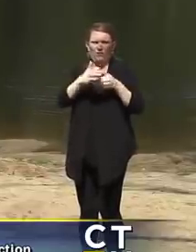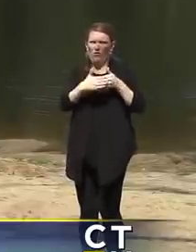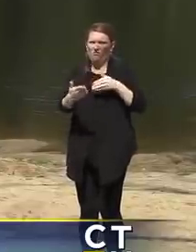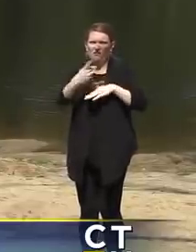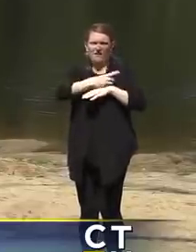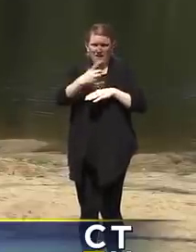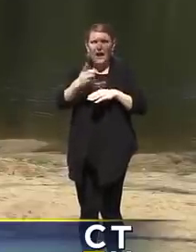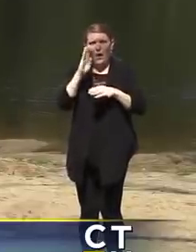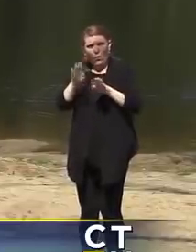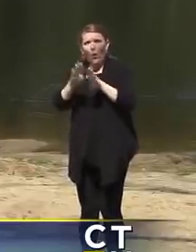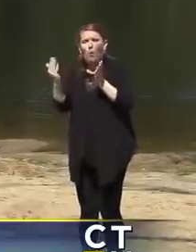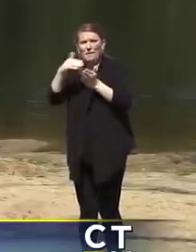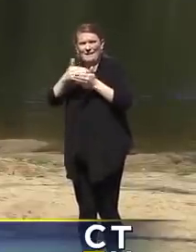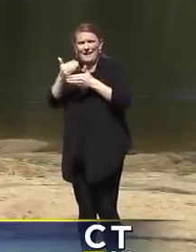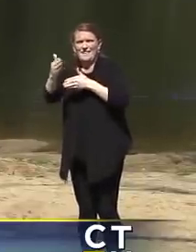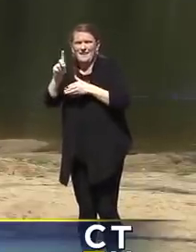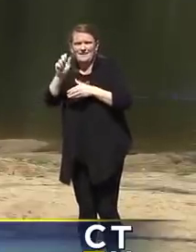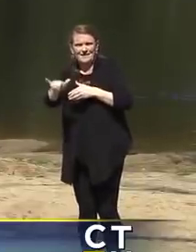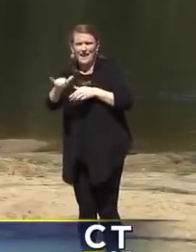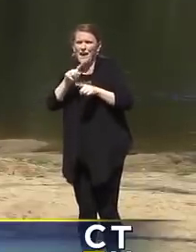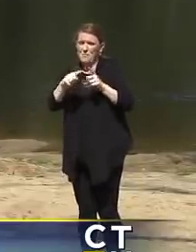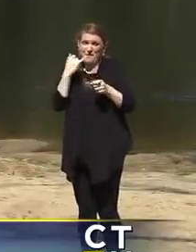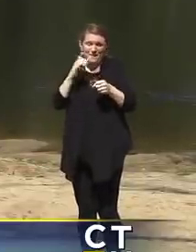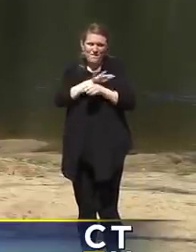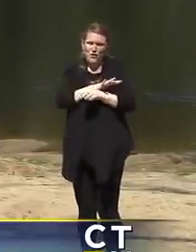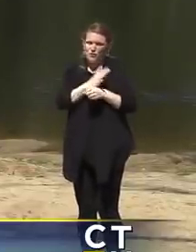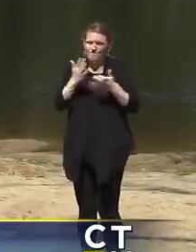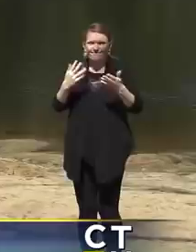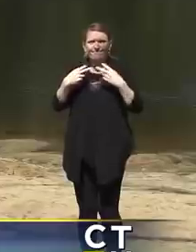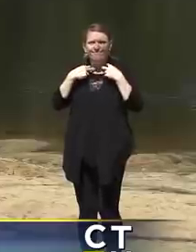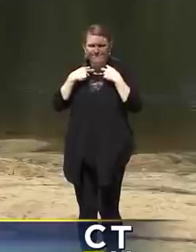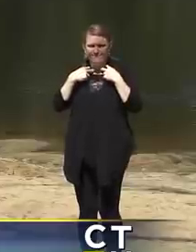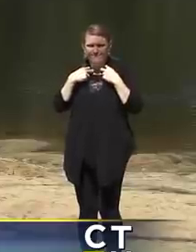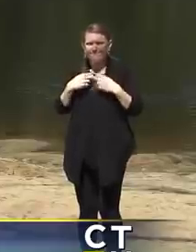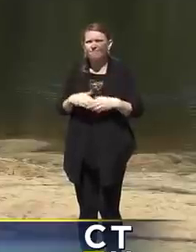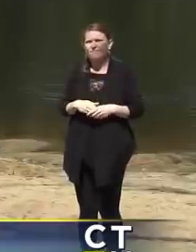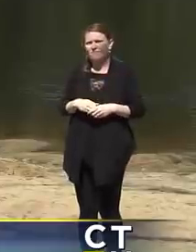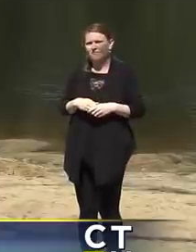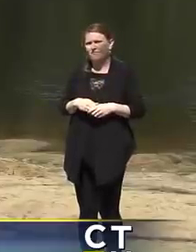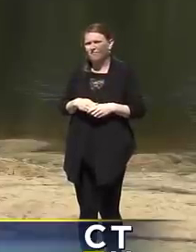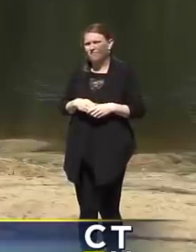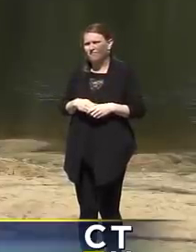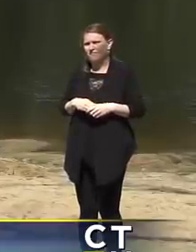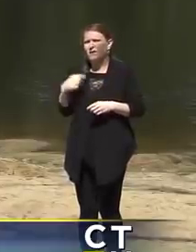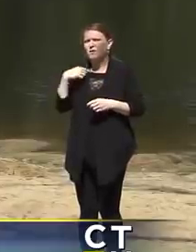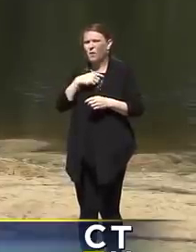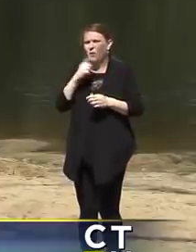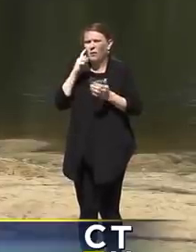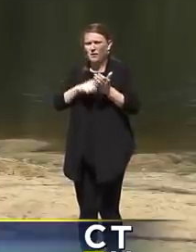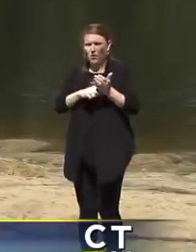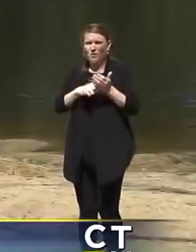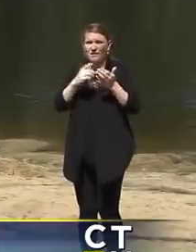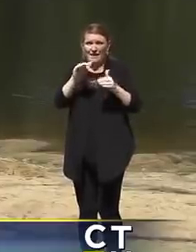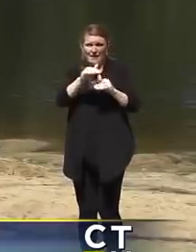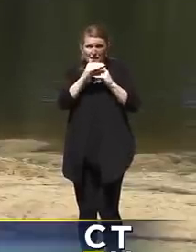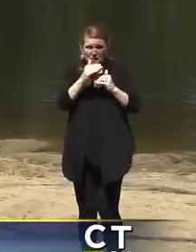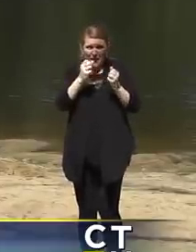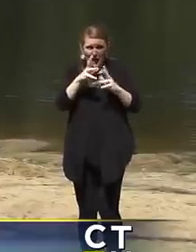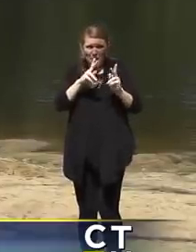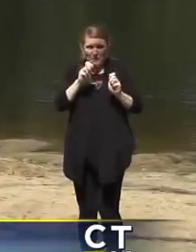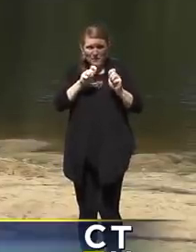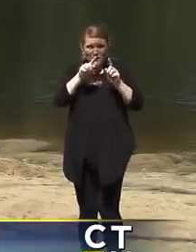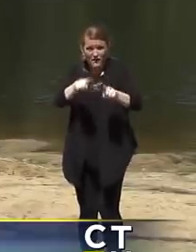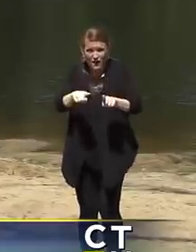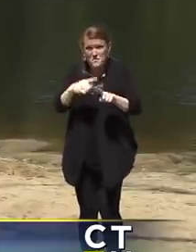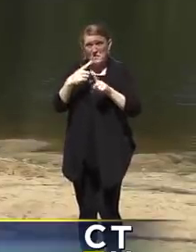again, with that reduced parking capacity, plus the increase in visitors who want to visit our parks, that parks are closing